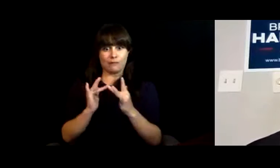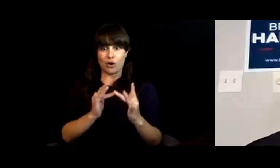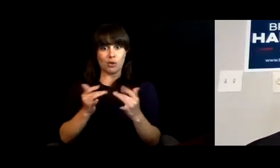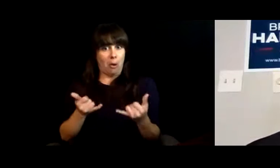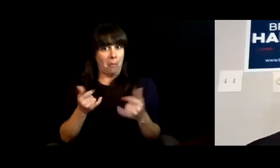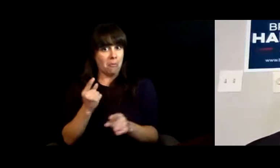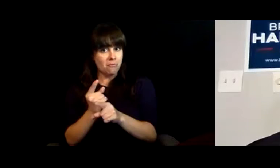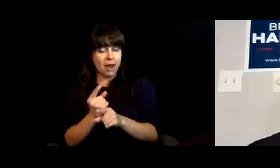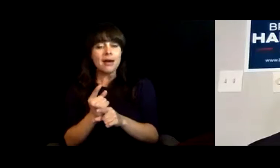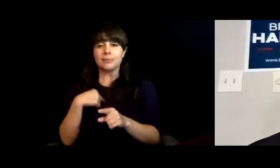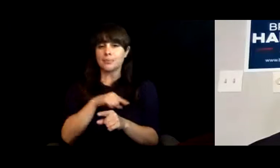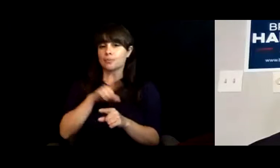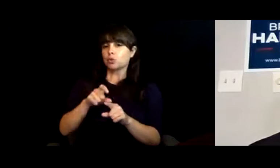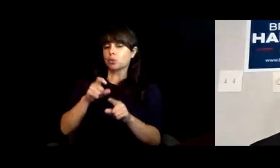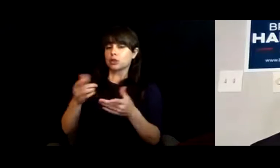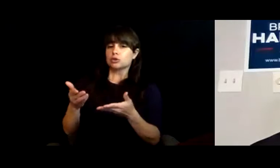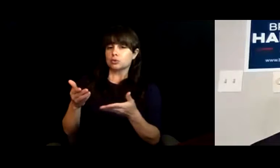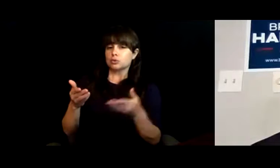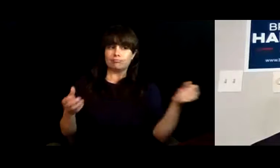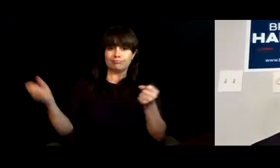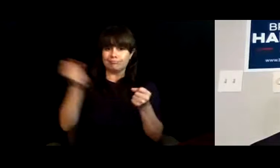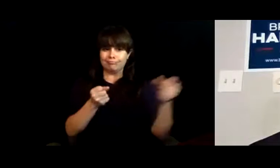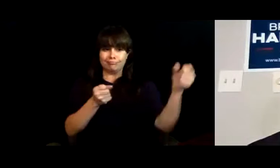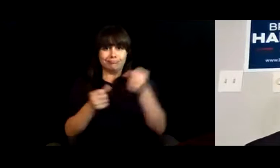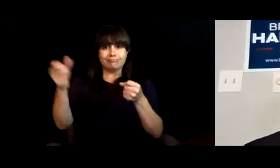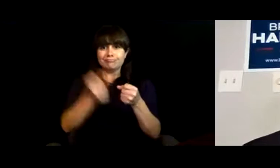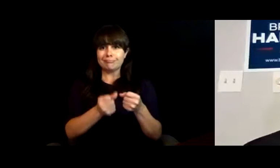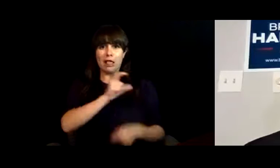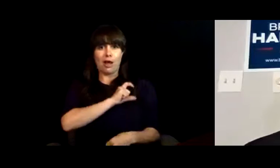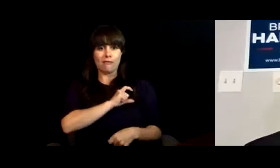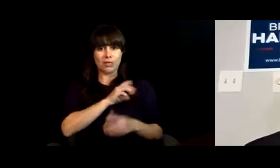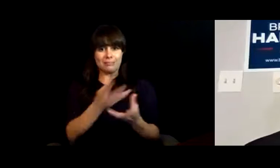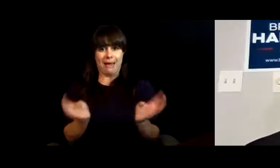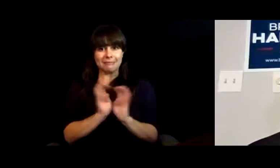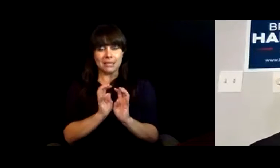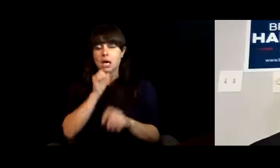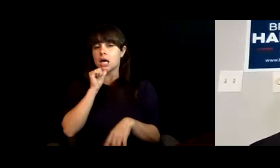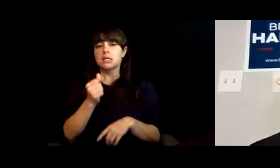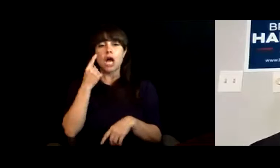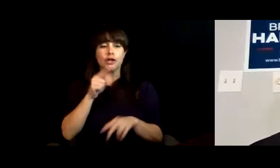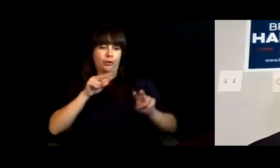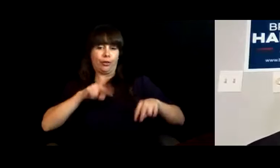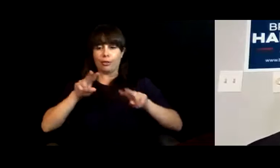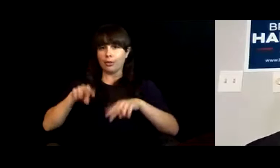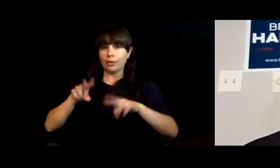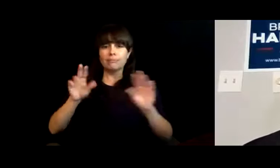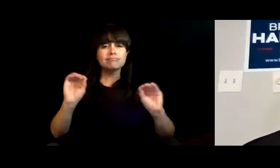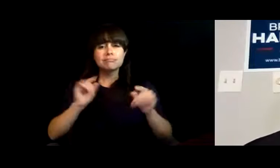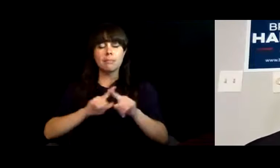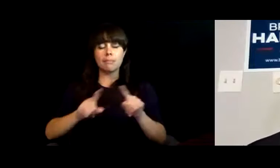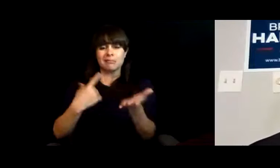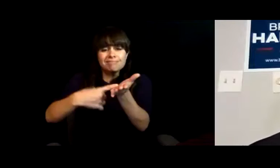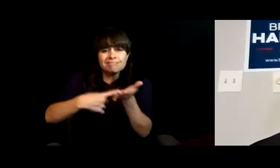now. Let's bring law enforcement together, not to demonize them, but let's bring them together to talk about some of these issues. I